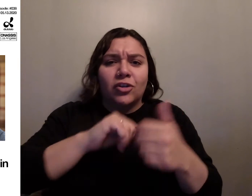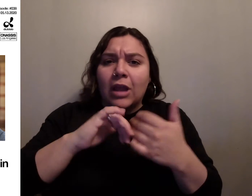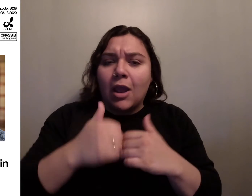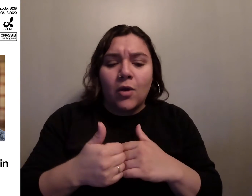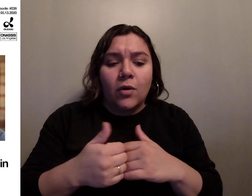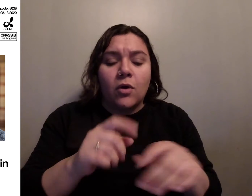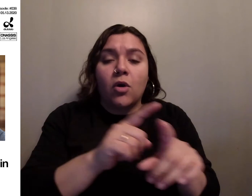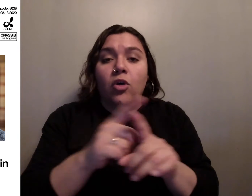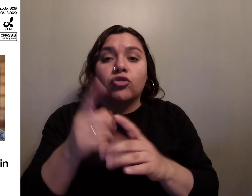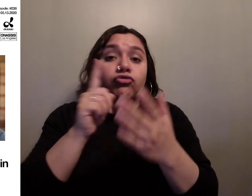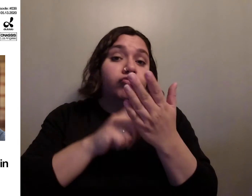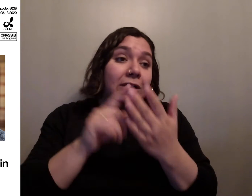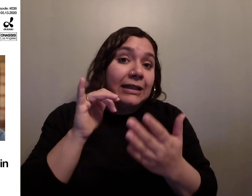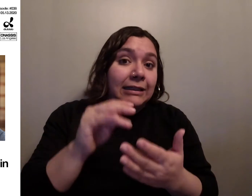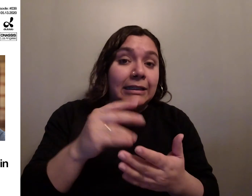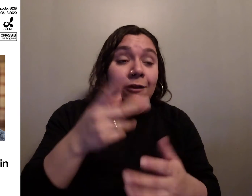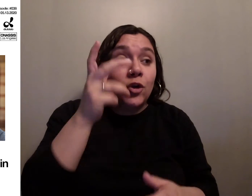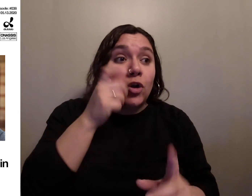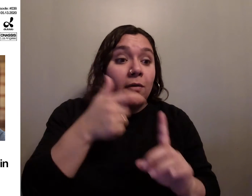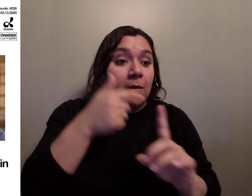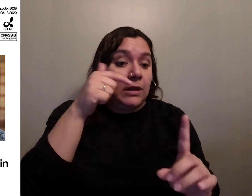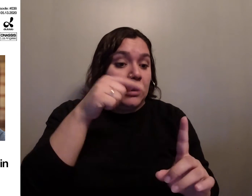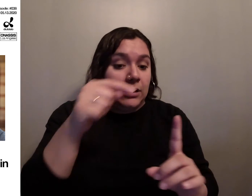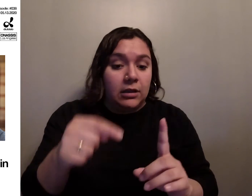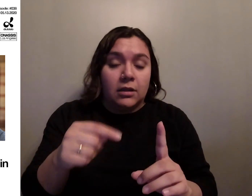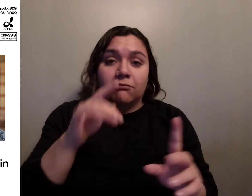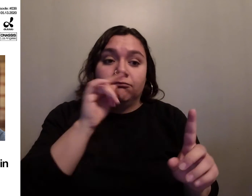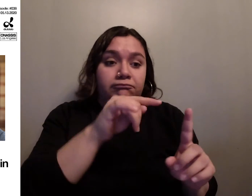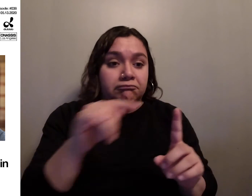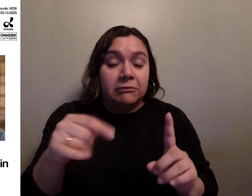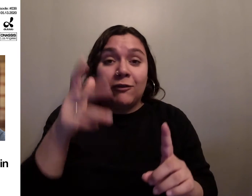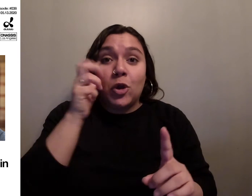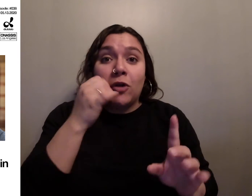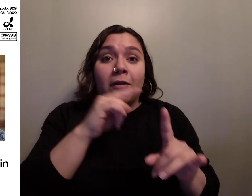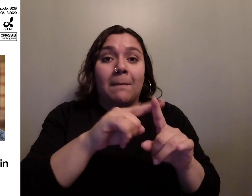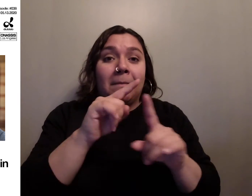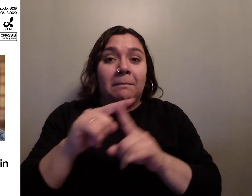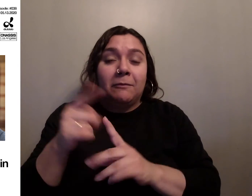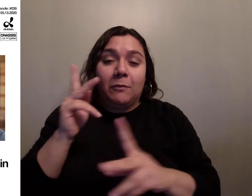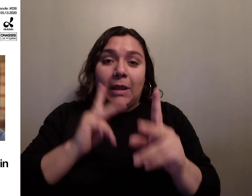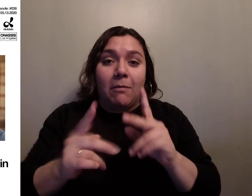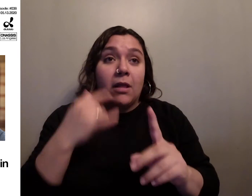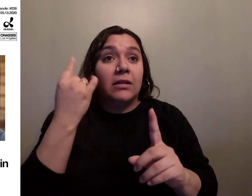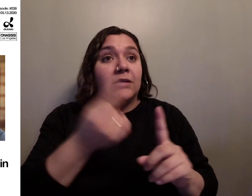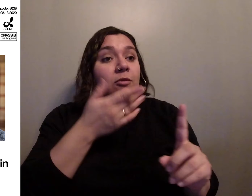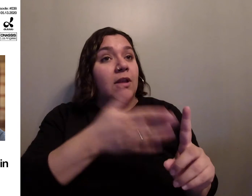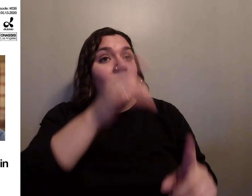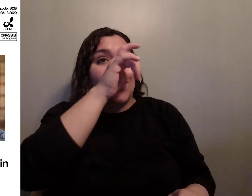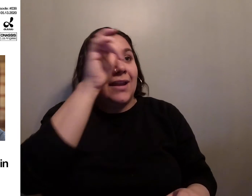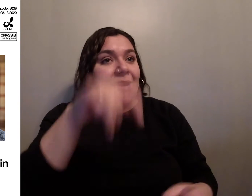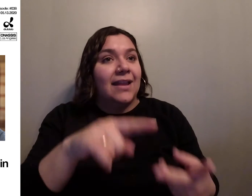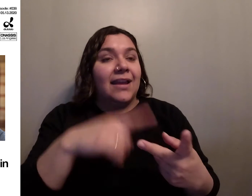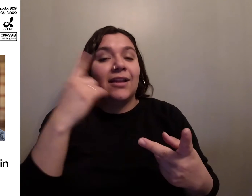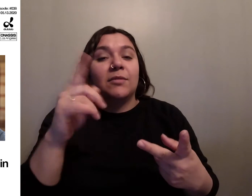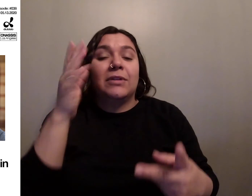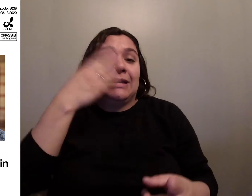first of all, how do we look after each other? Second of all, checking in. Have you heard from so-and-so? Have you heard from so-and-so? Somebody's in